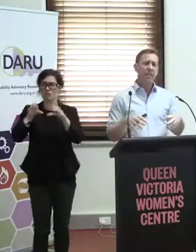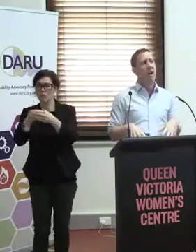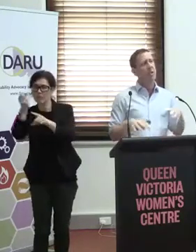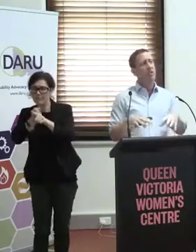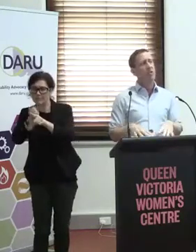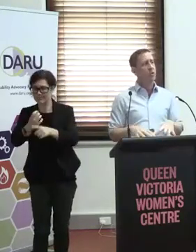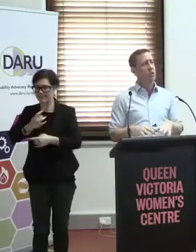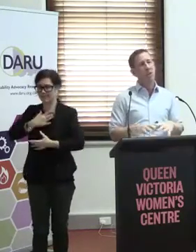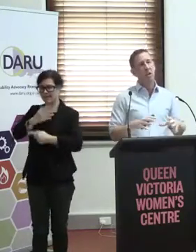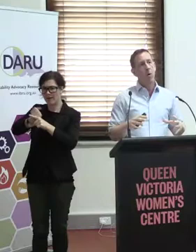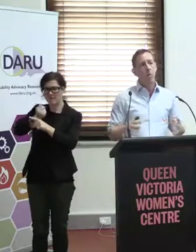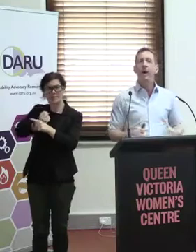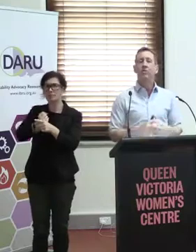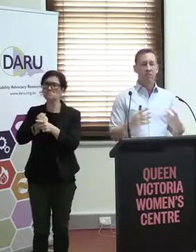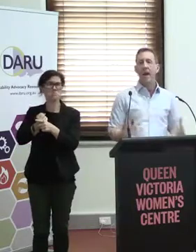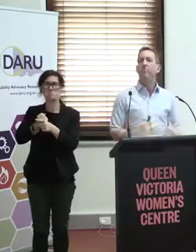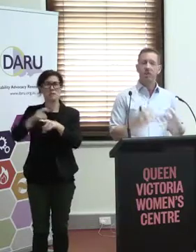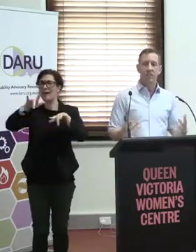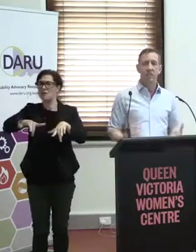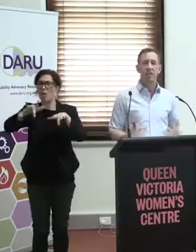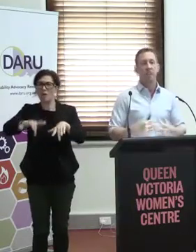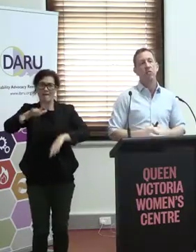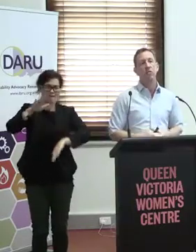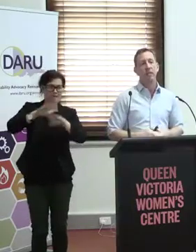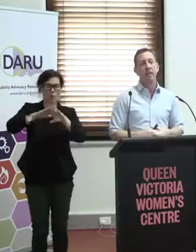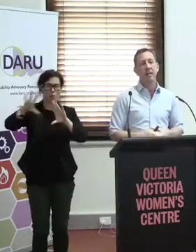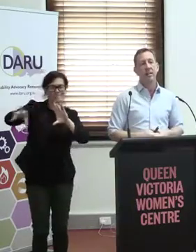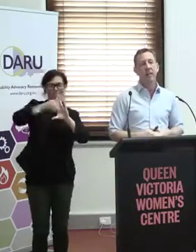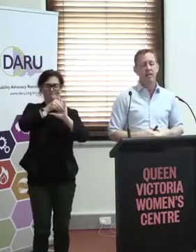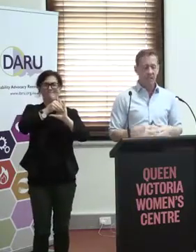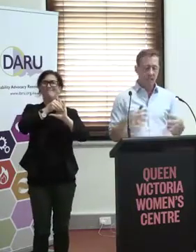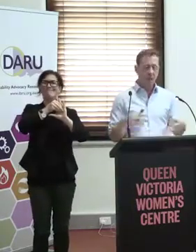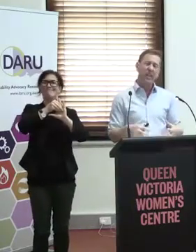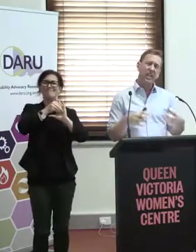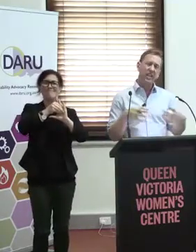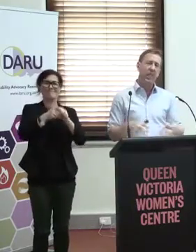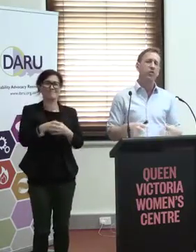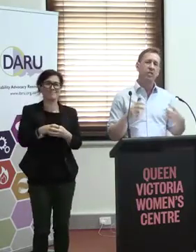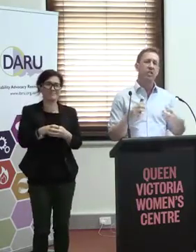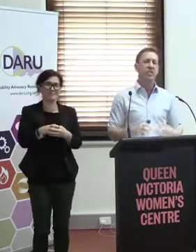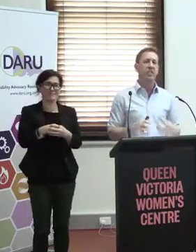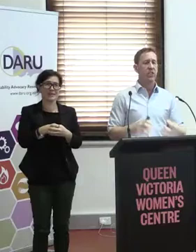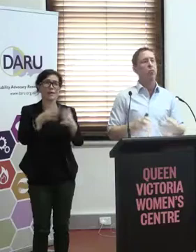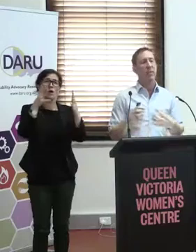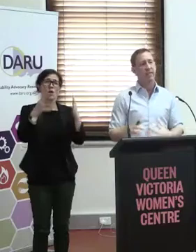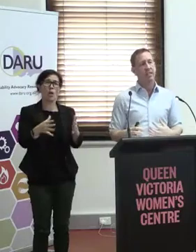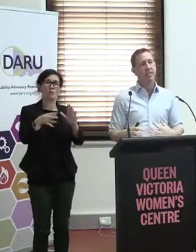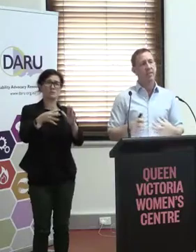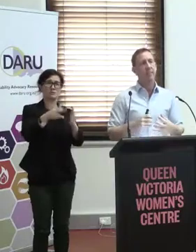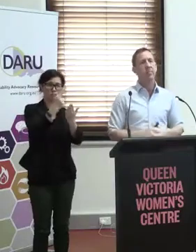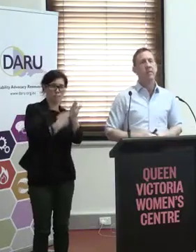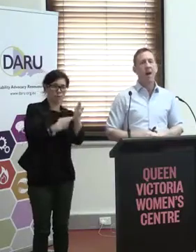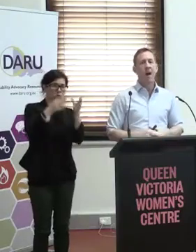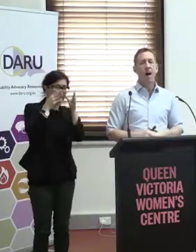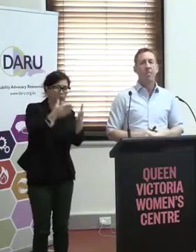activities. They're currently not well captured in the reporting that is done. A lot of it is focused on individual